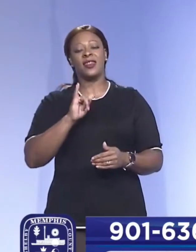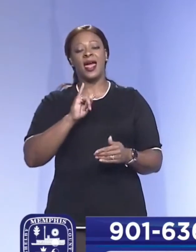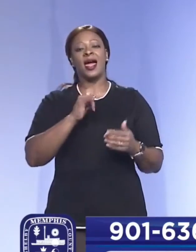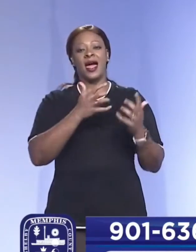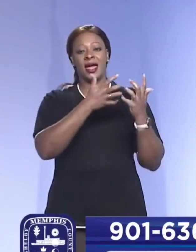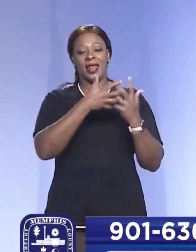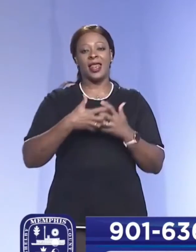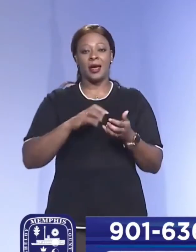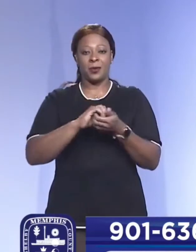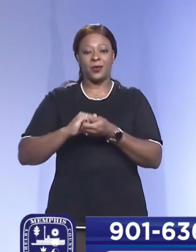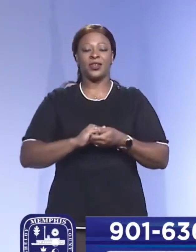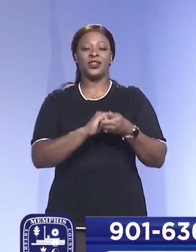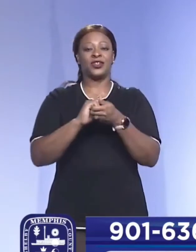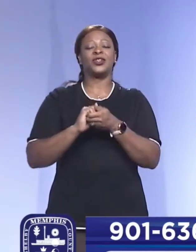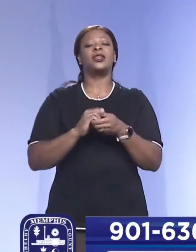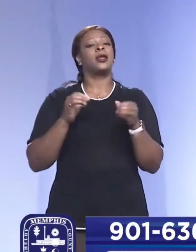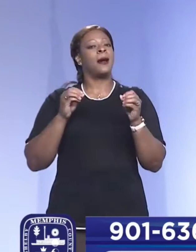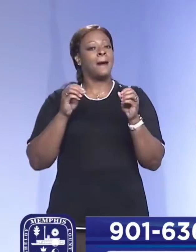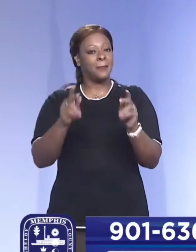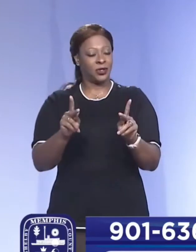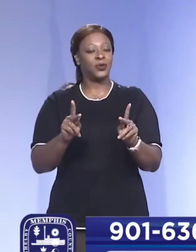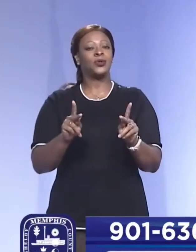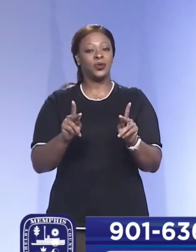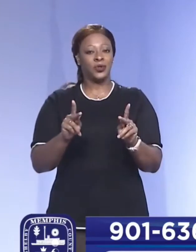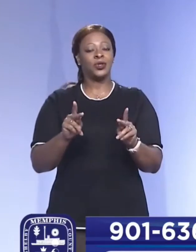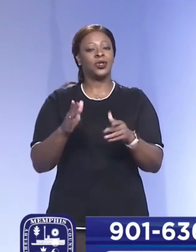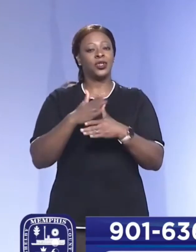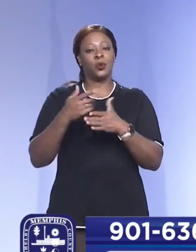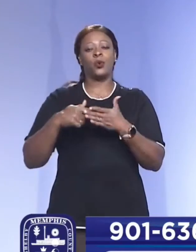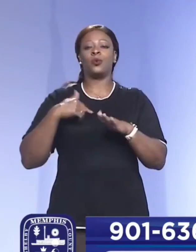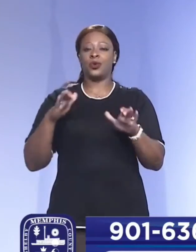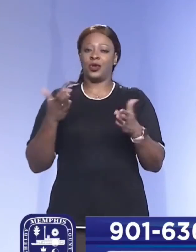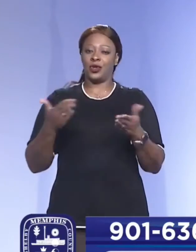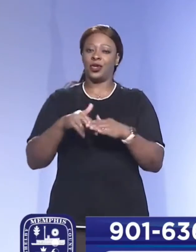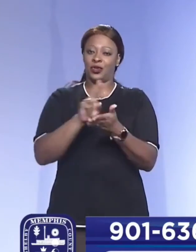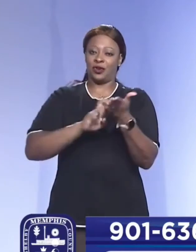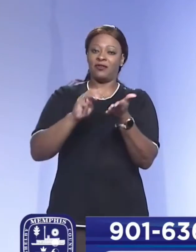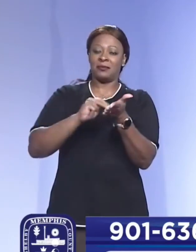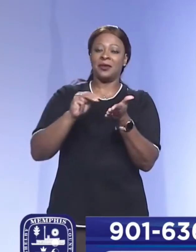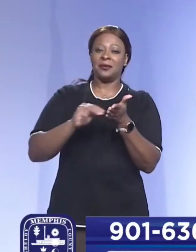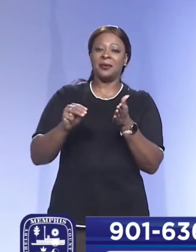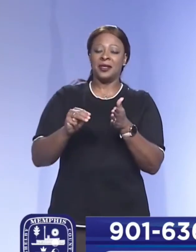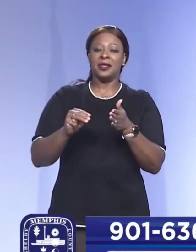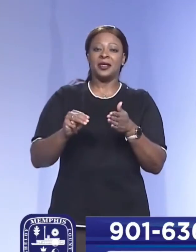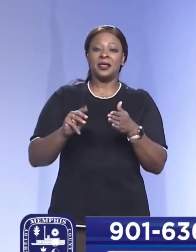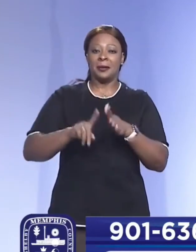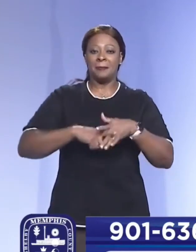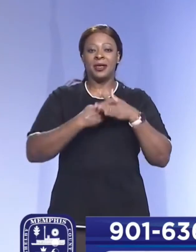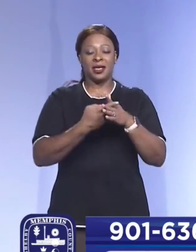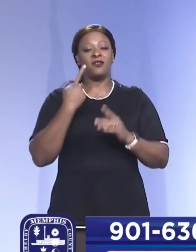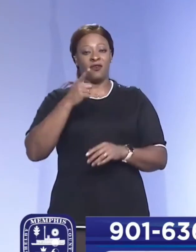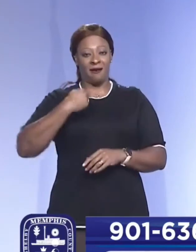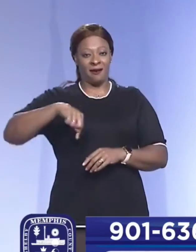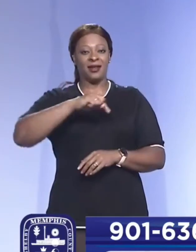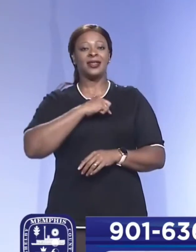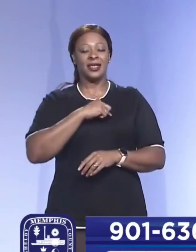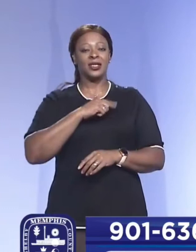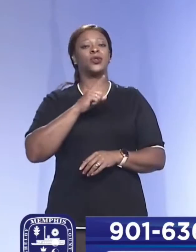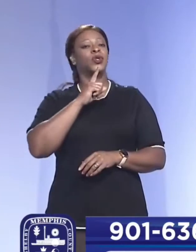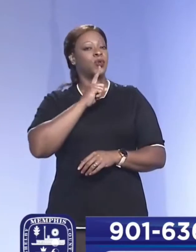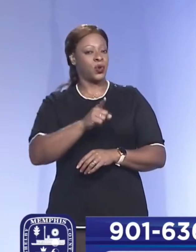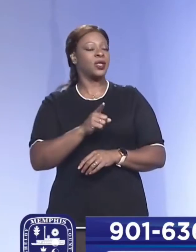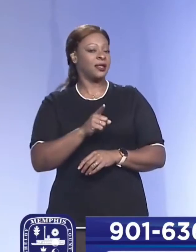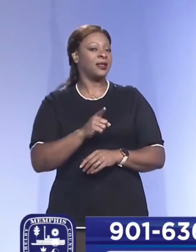and the opportunity to share what we're doing at the University of Memphis. At the forefront for us is certainly